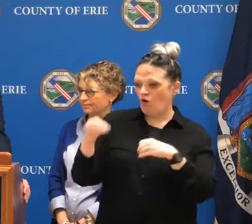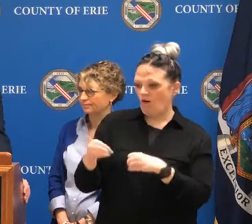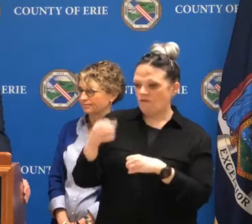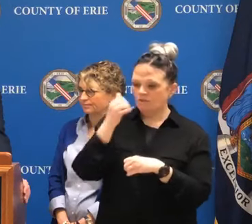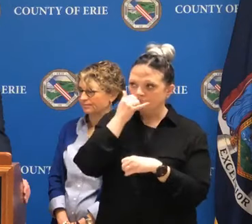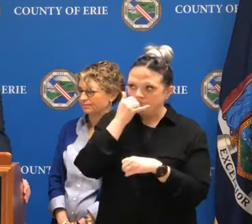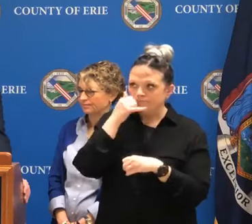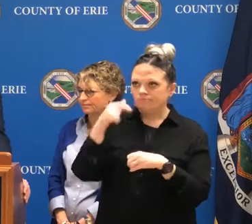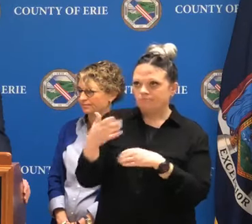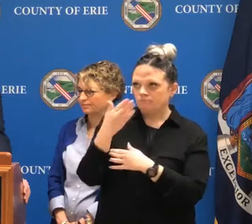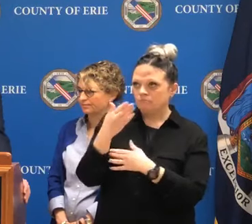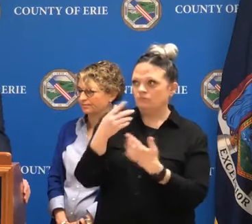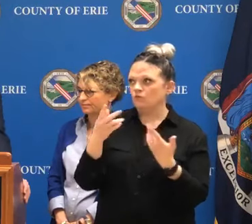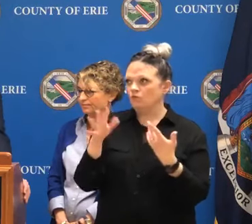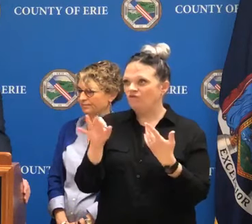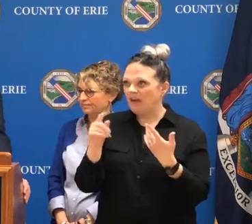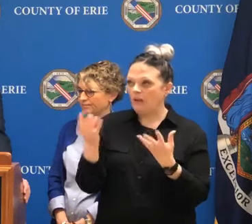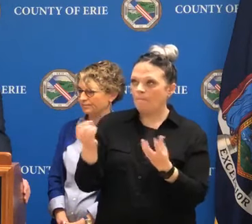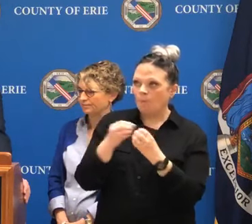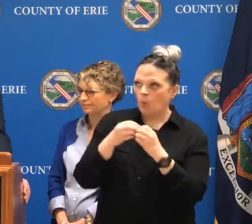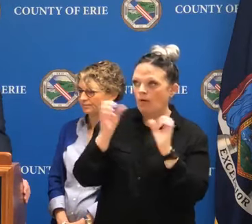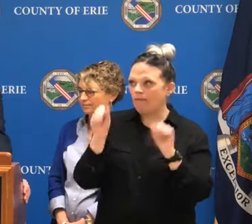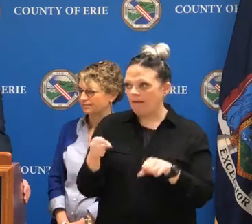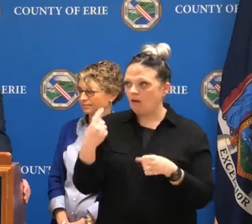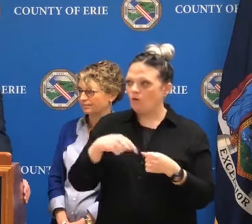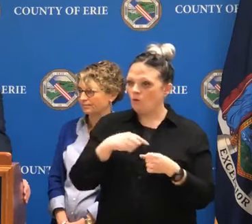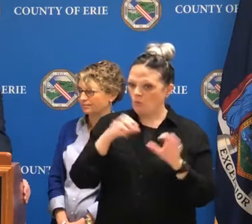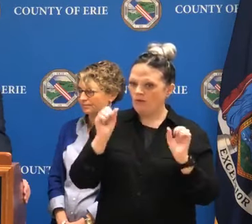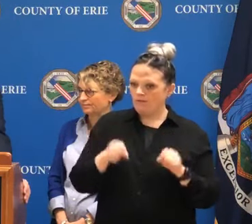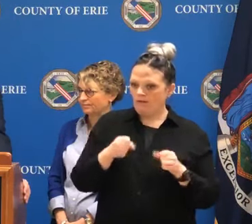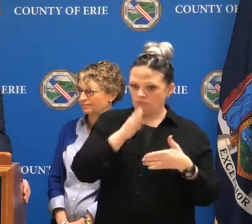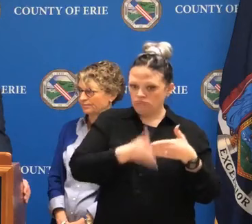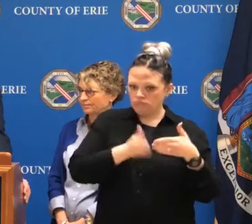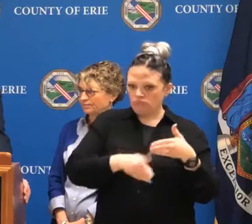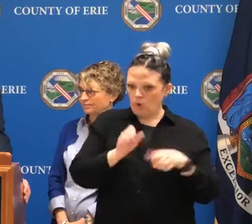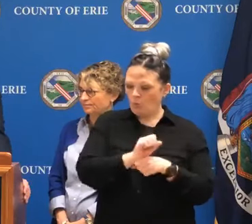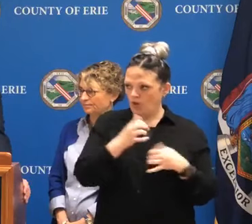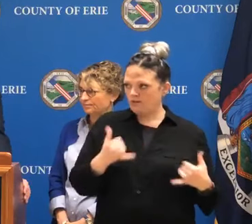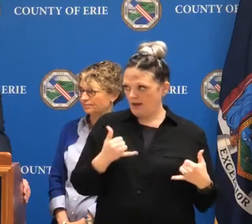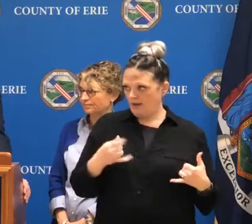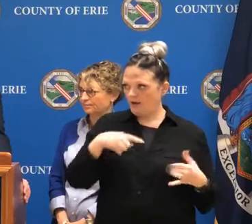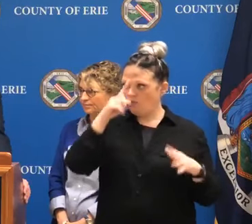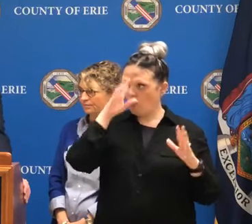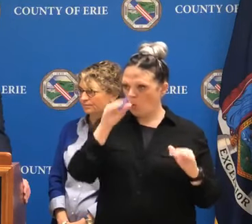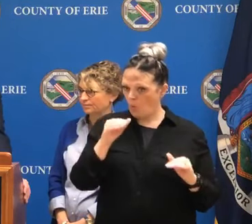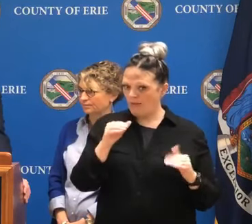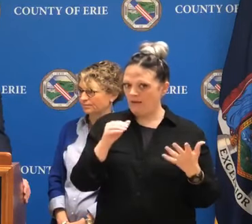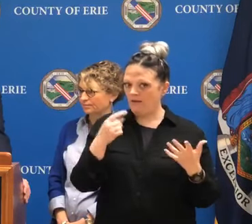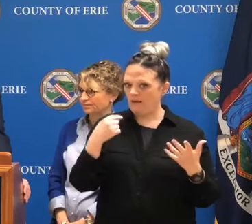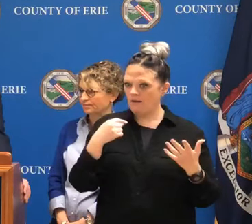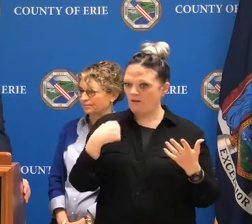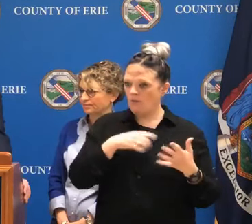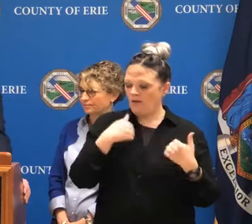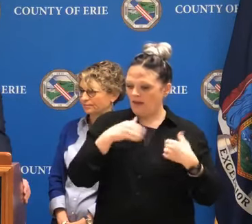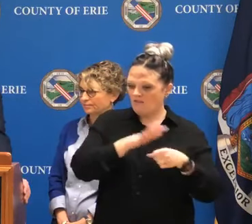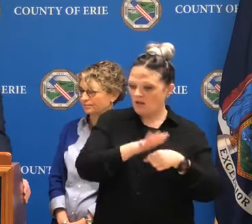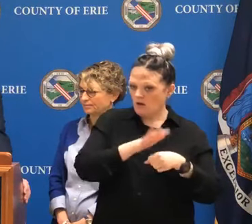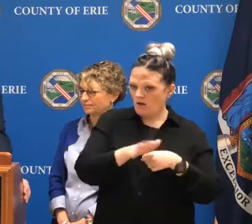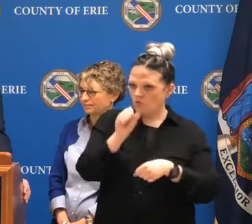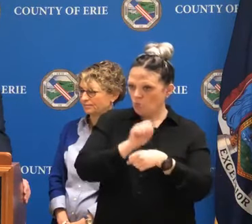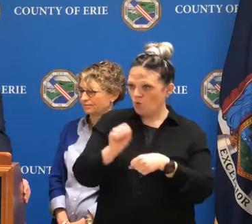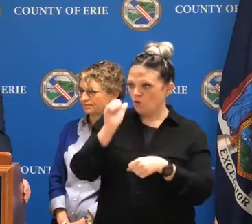we could get additional kits. We certainly have enough to complete the work today. We're hopeful that we will have enough to complete the work tomorrow that is going to